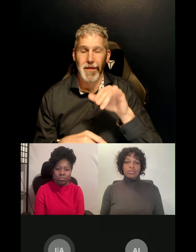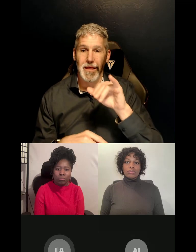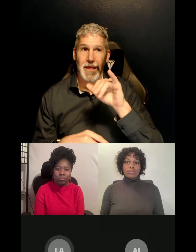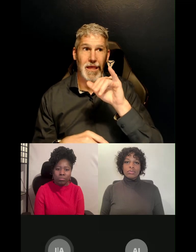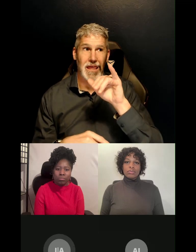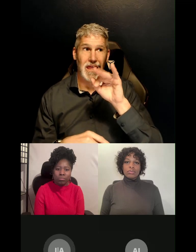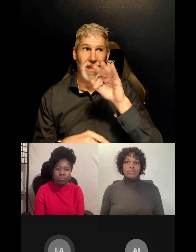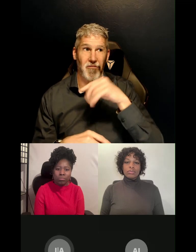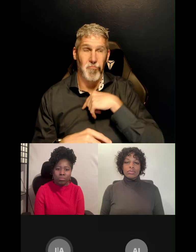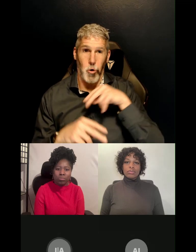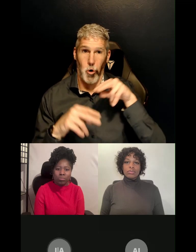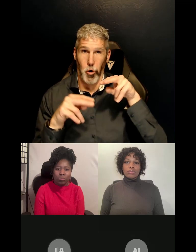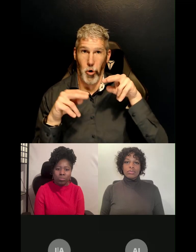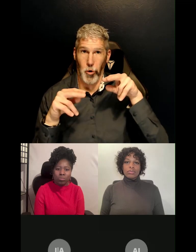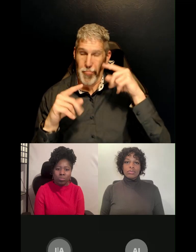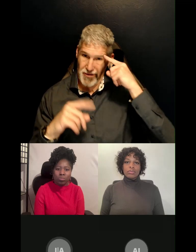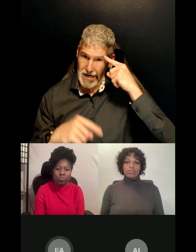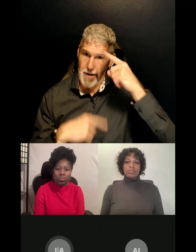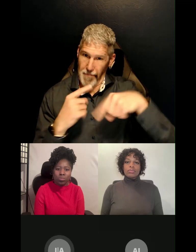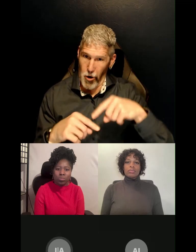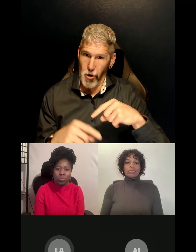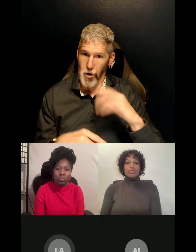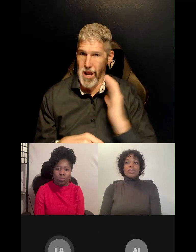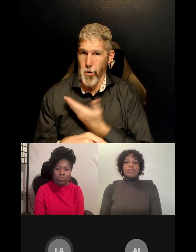representation of societal